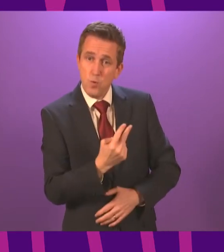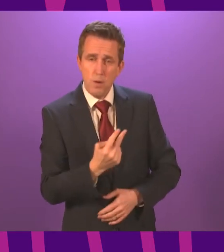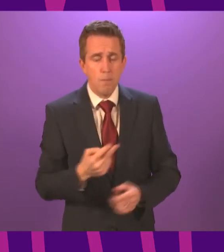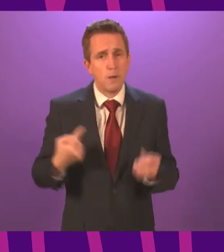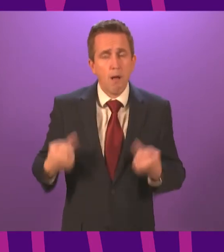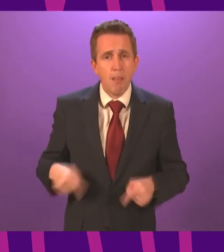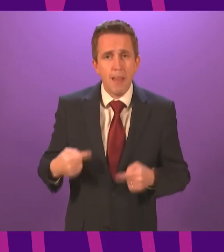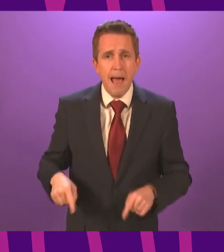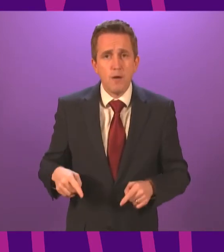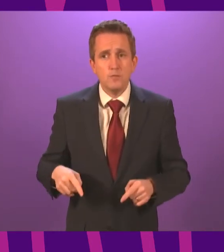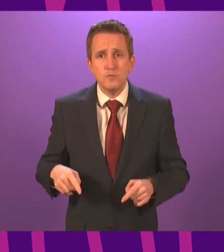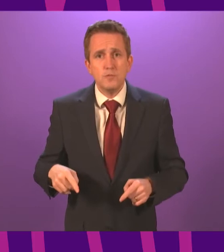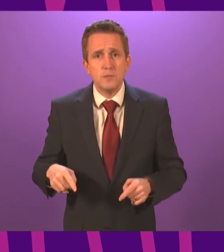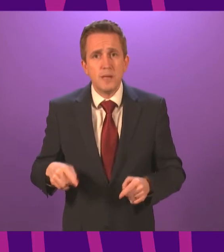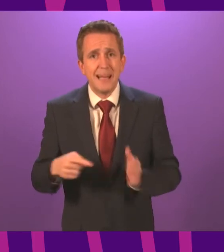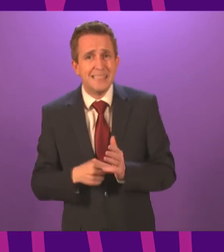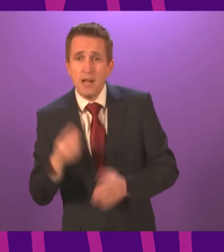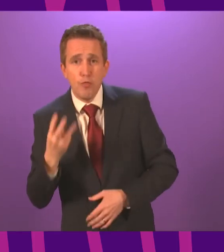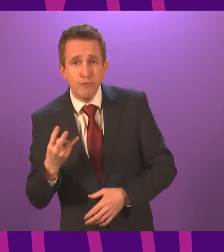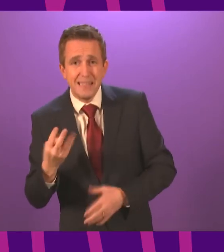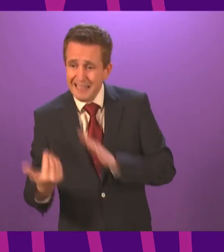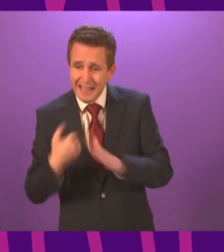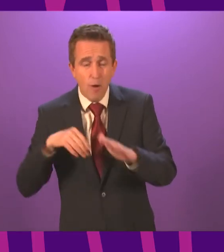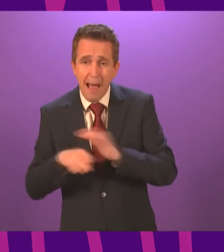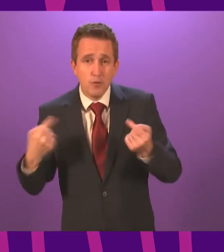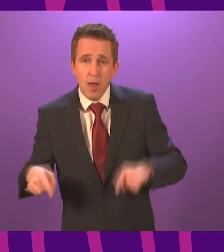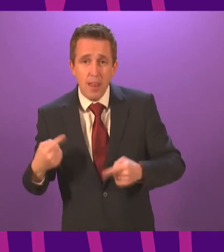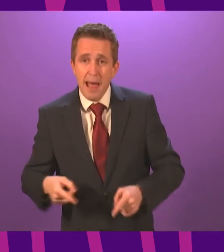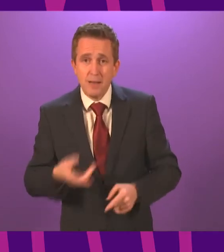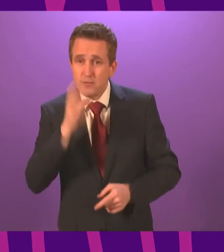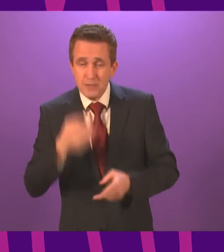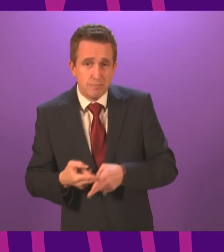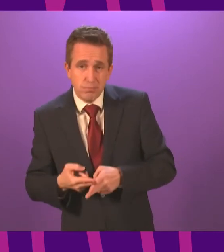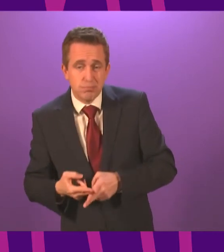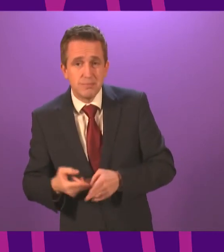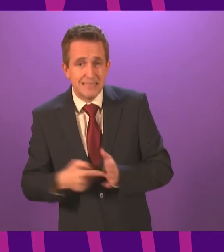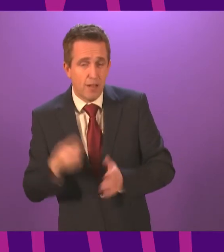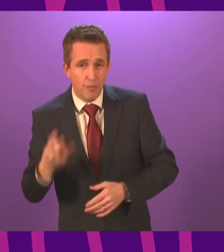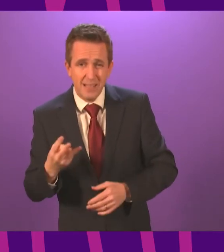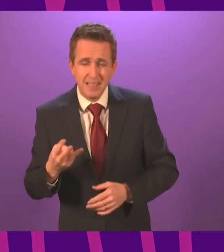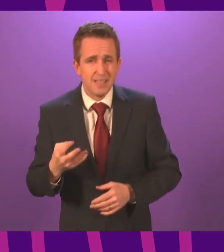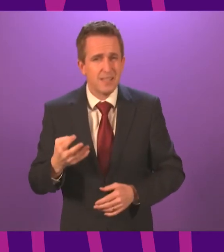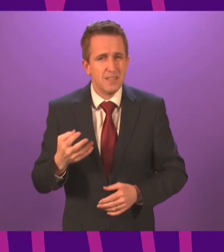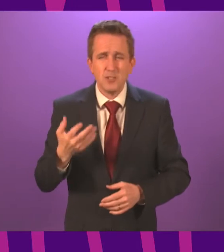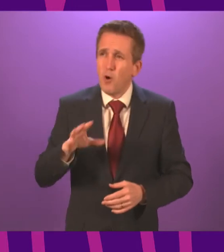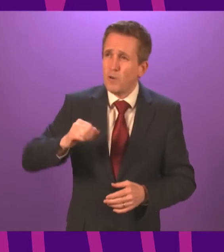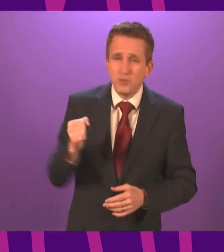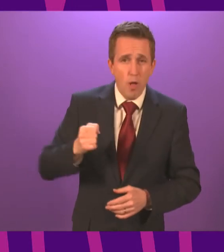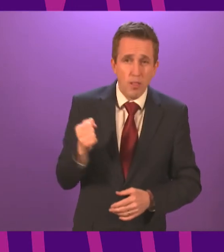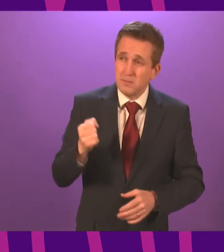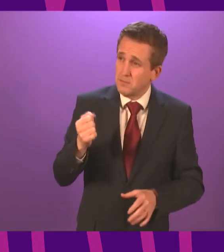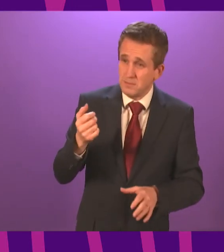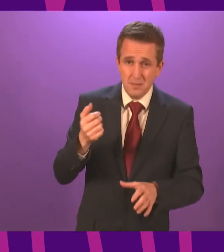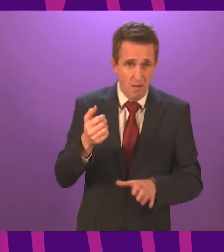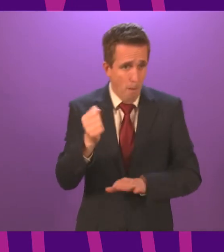outdoors or indoors at any time in Tier 3? I wanted to ask, on what planet do we think as a Parliament that a pub in Scotland which cannot